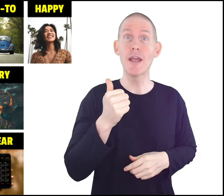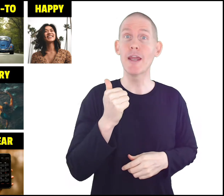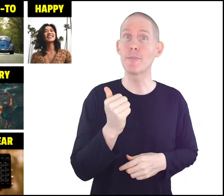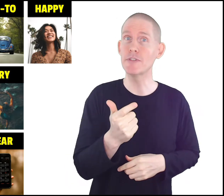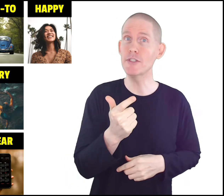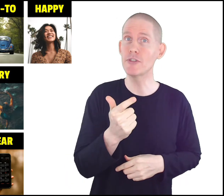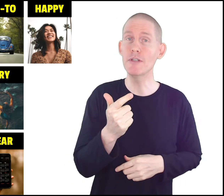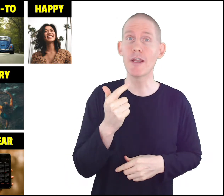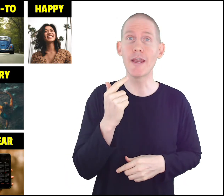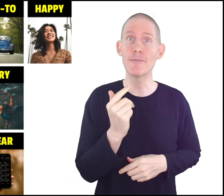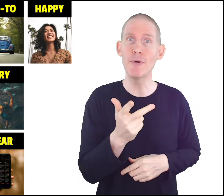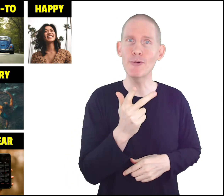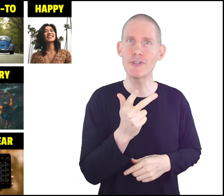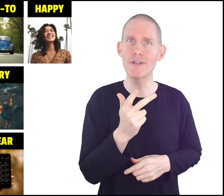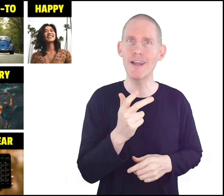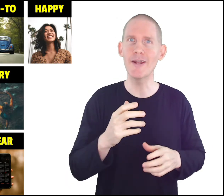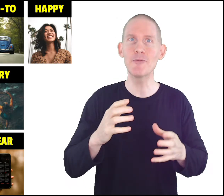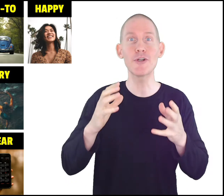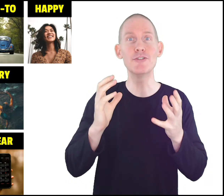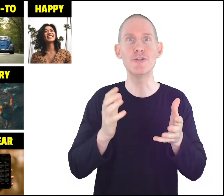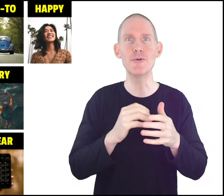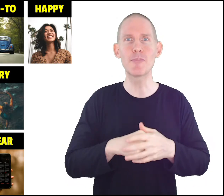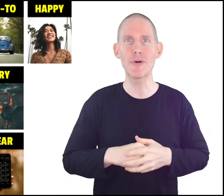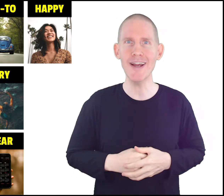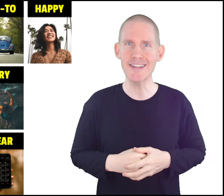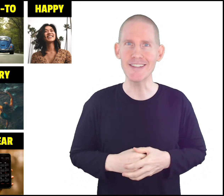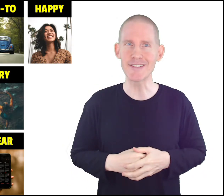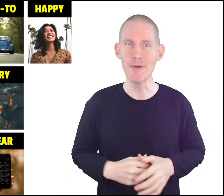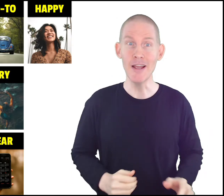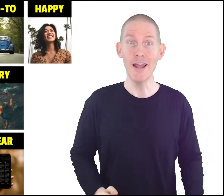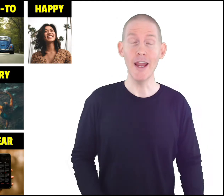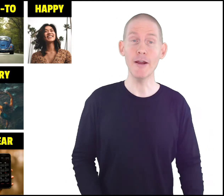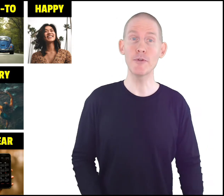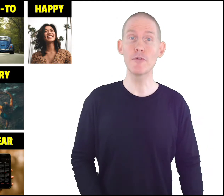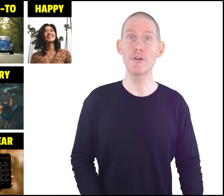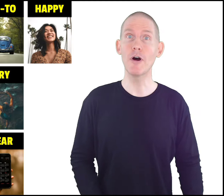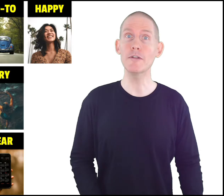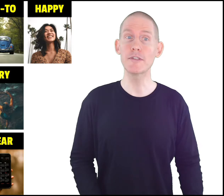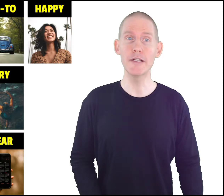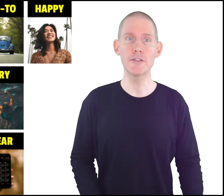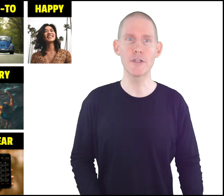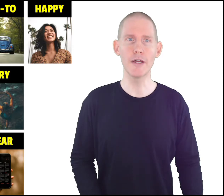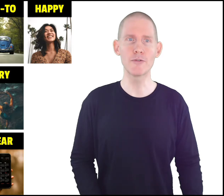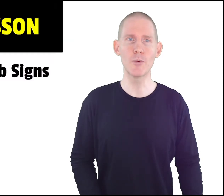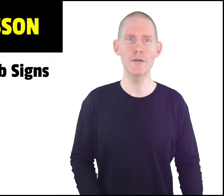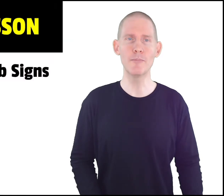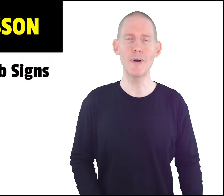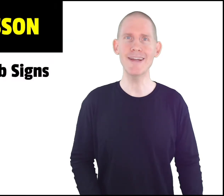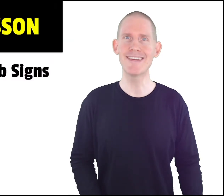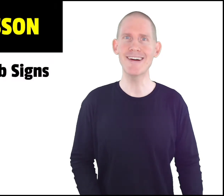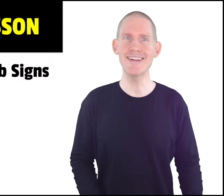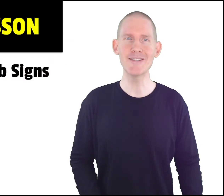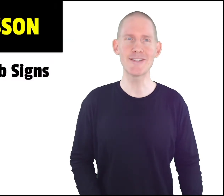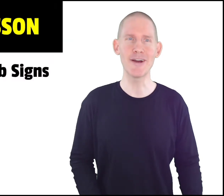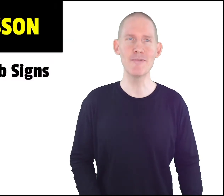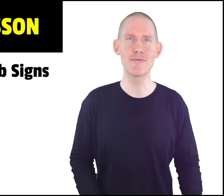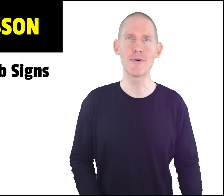hand position, hand motion, and we're going to do practice. After you've learned all 10 signs, well, by golly, it's time for